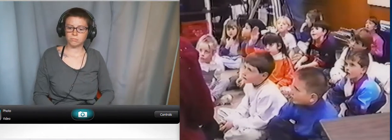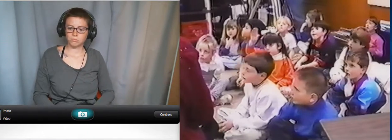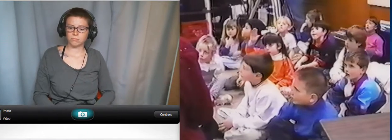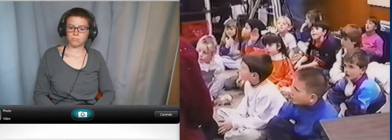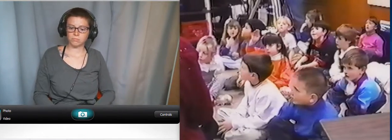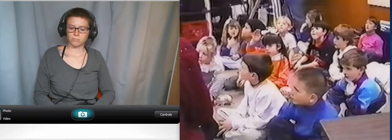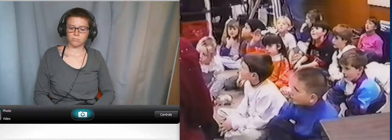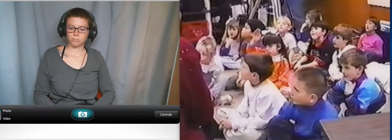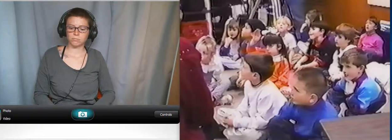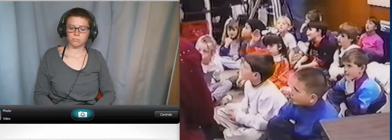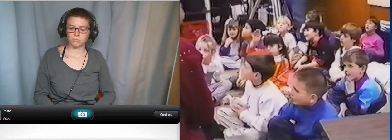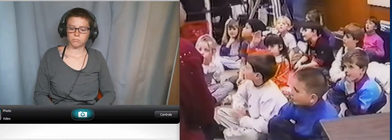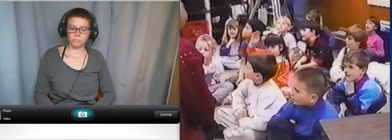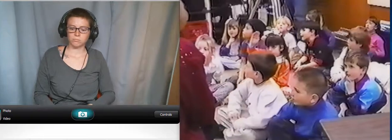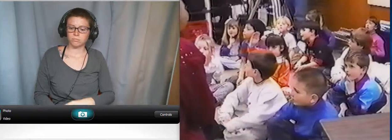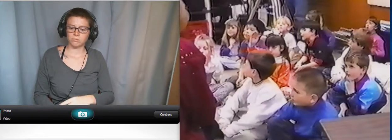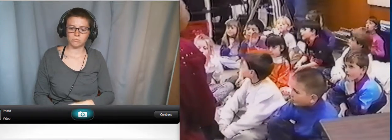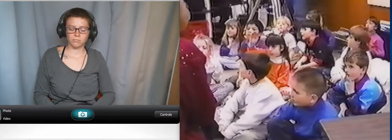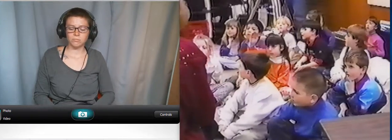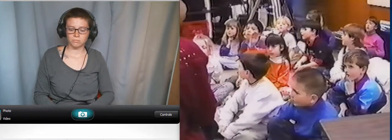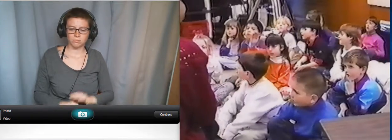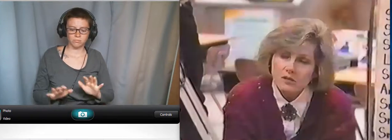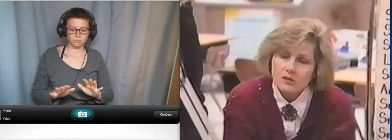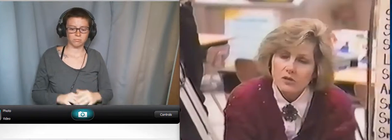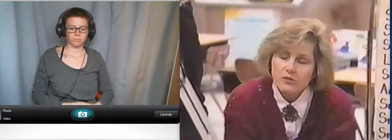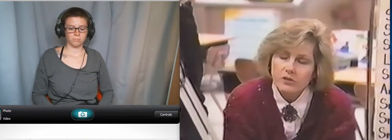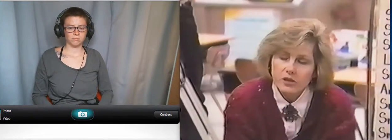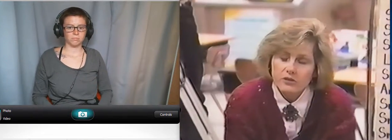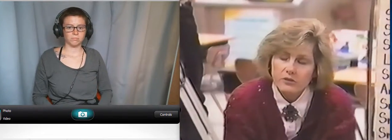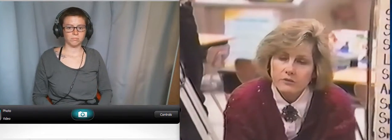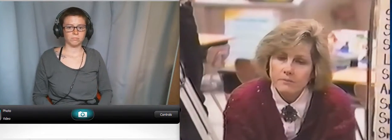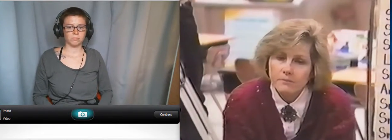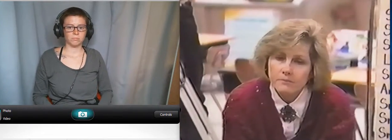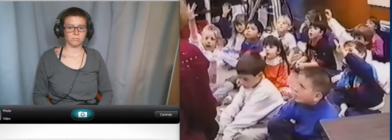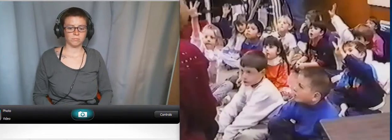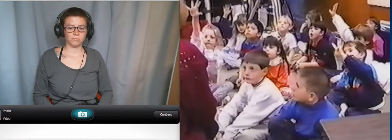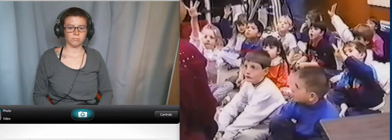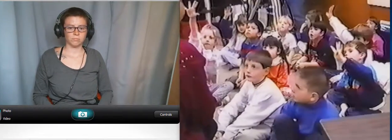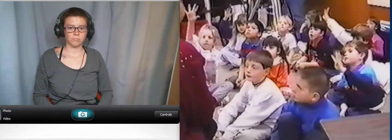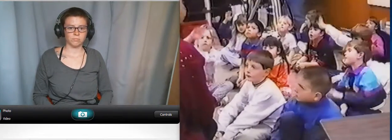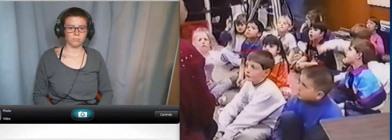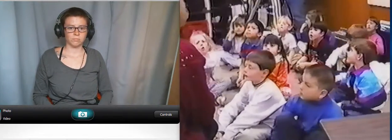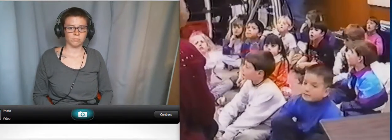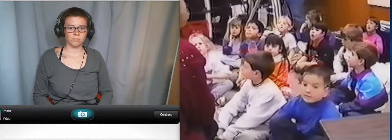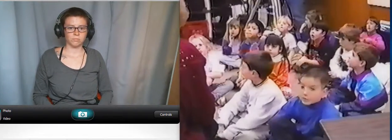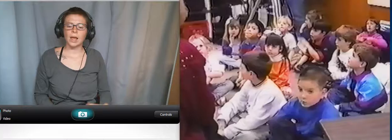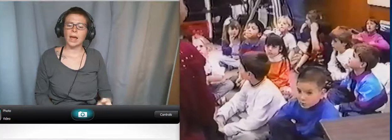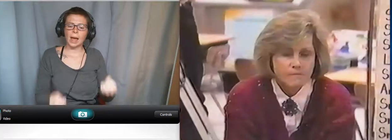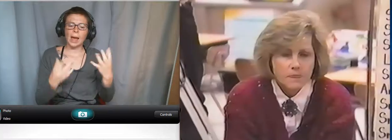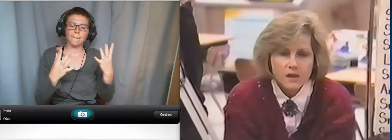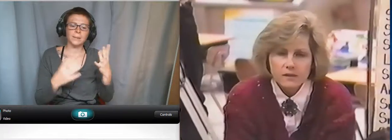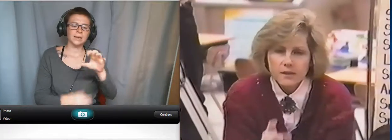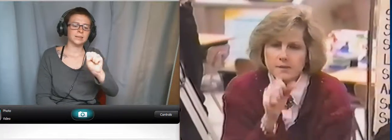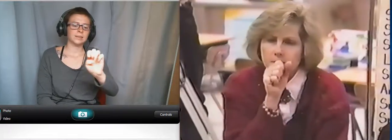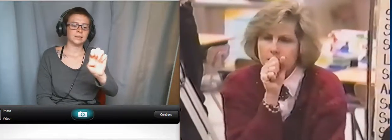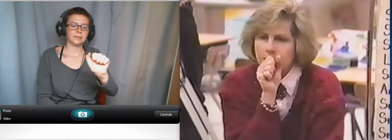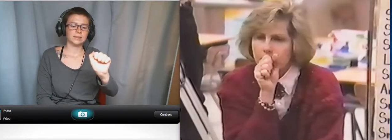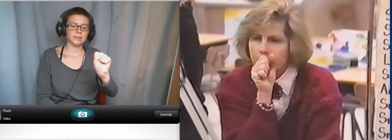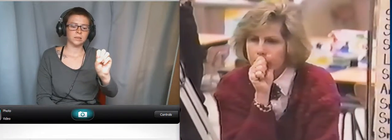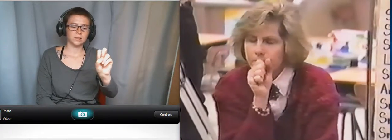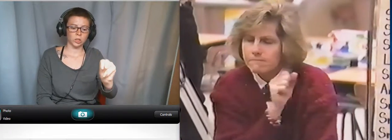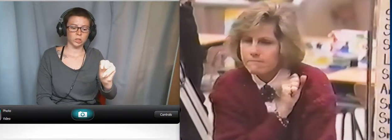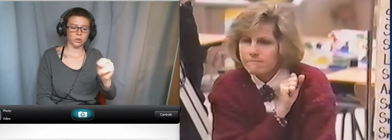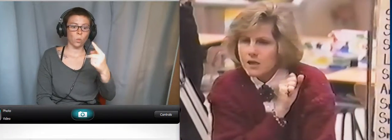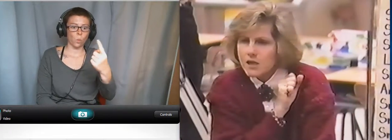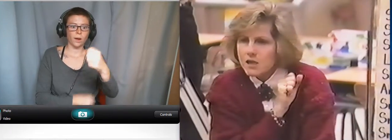that fast. Slow down. Okay. How many seasons are there in a year? Four seasons. Let's